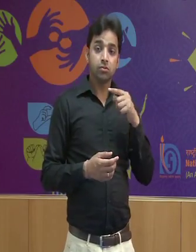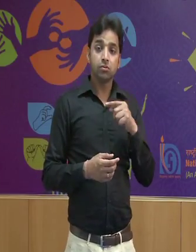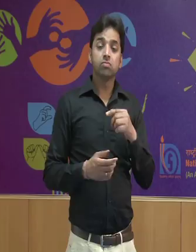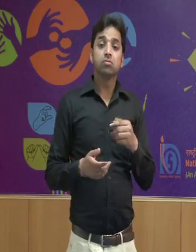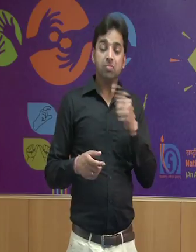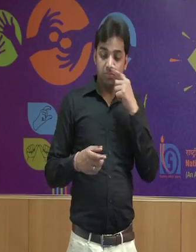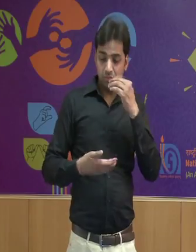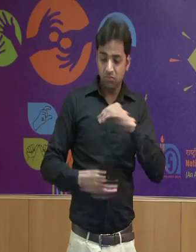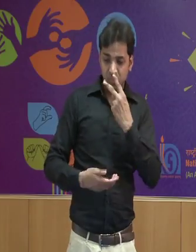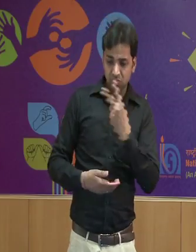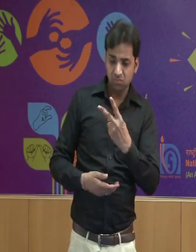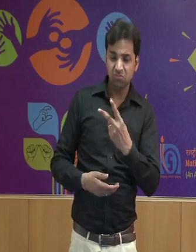a burden upon them.